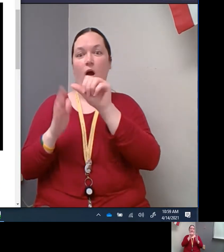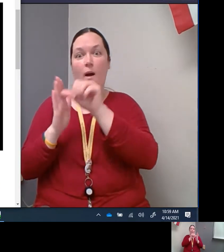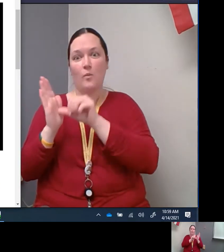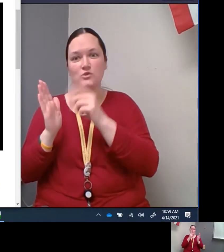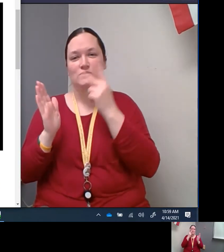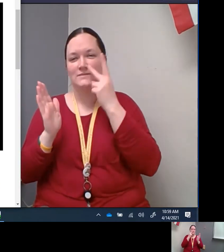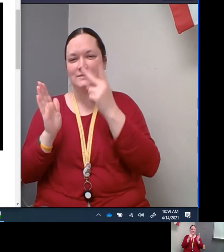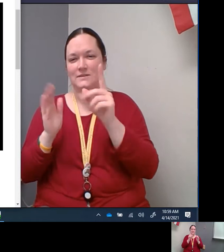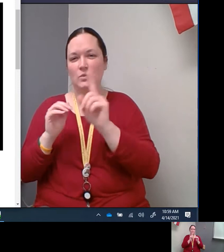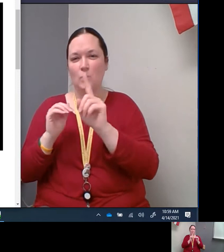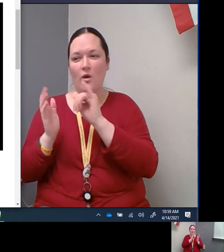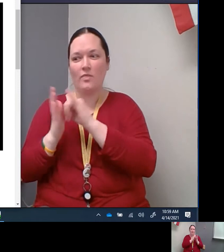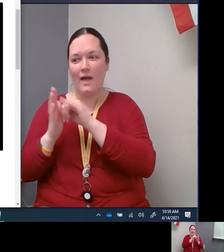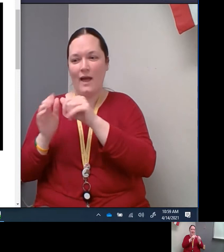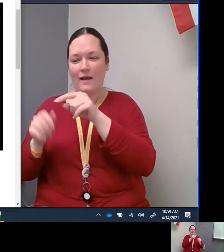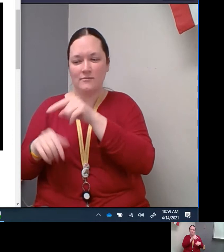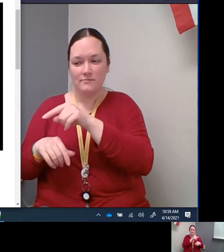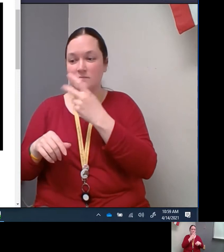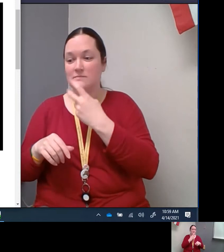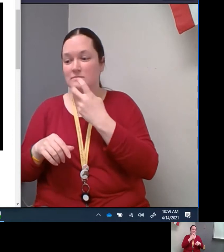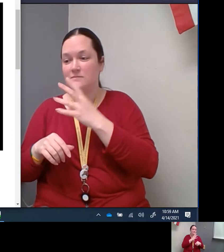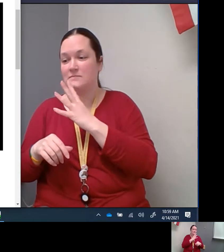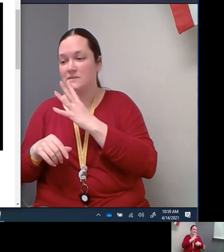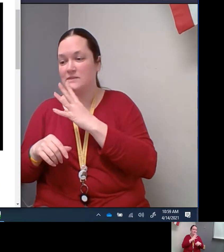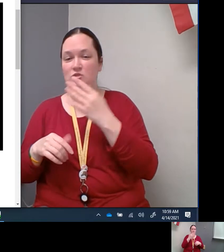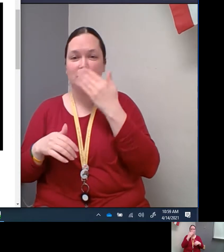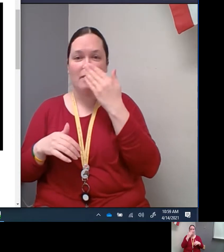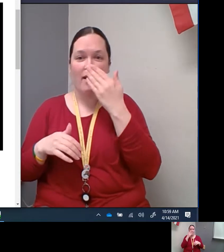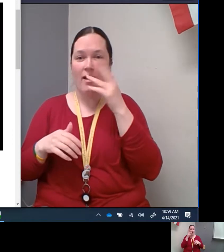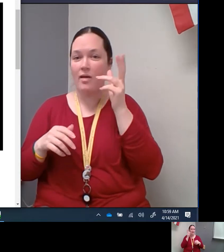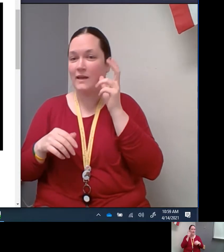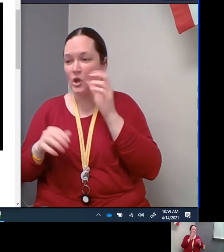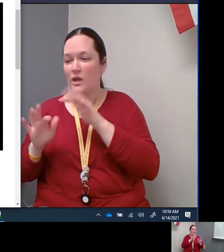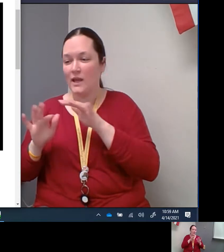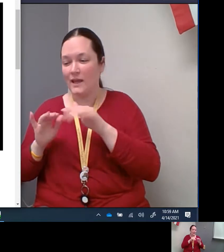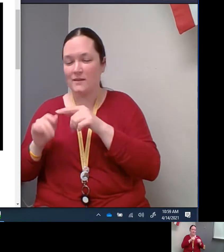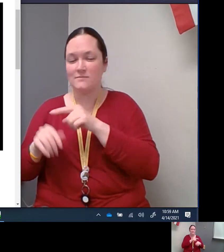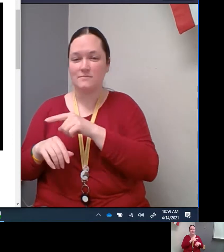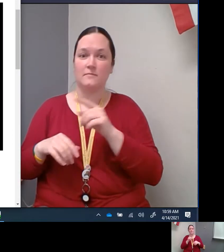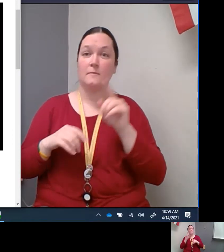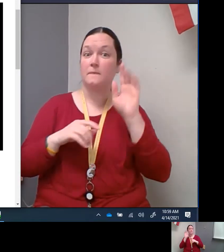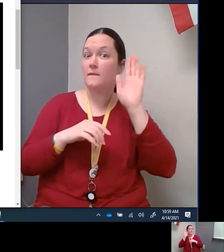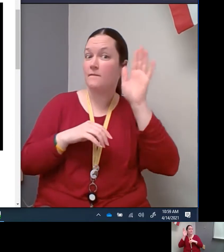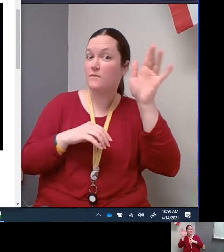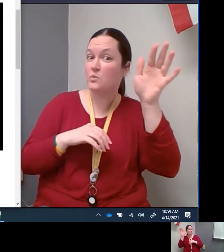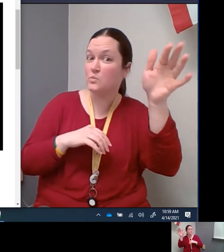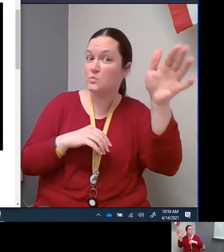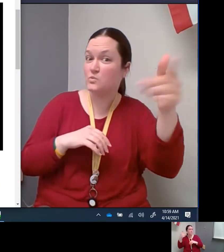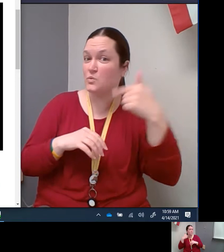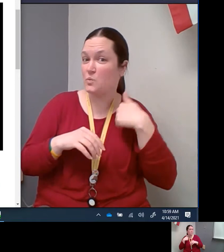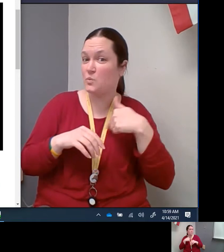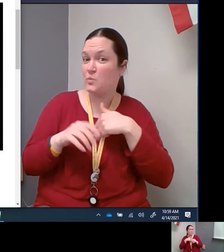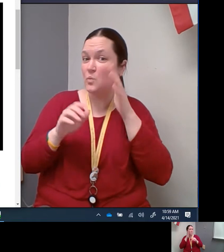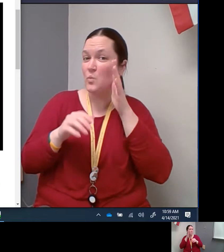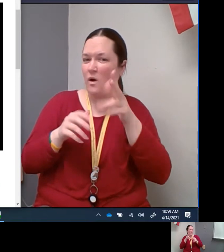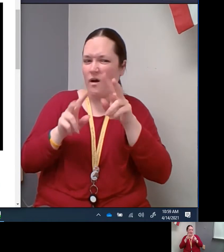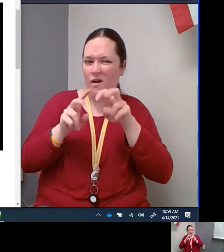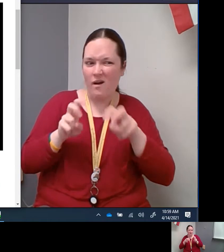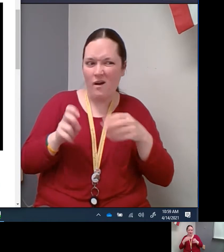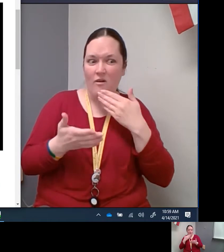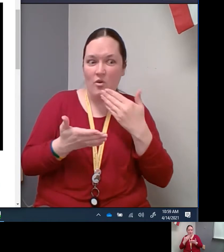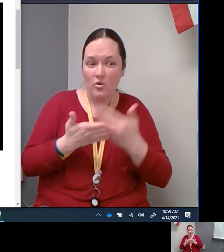of these things are located, like speech and smell and hearing. But over the future, we're going to get really, really good at figuring